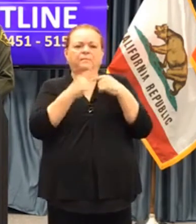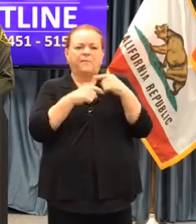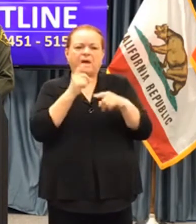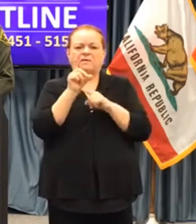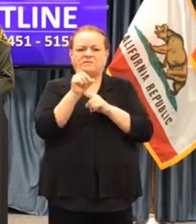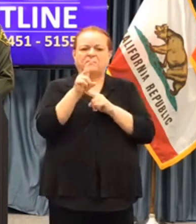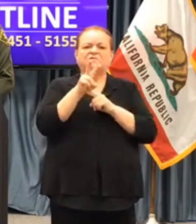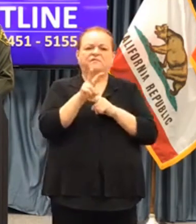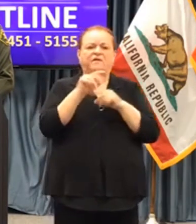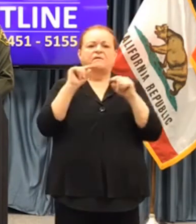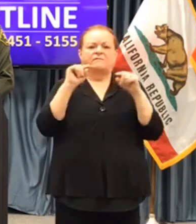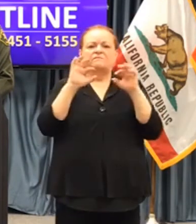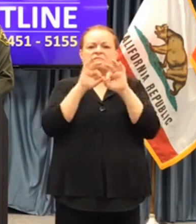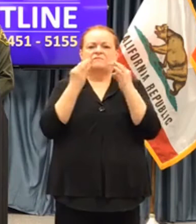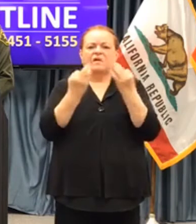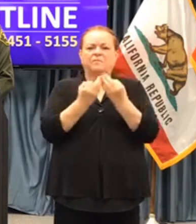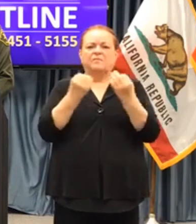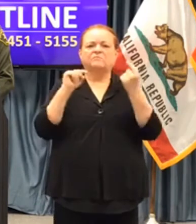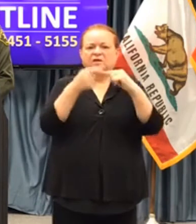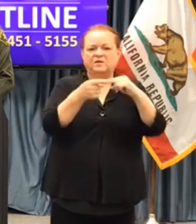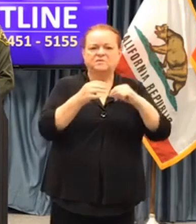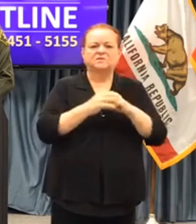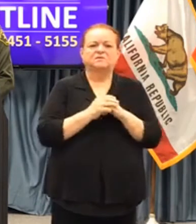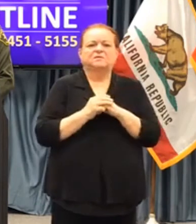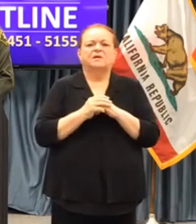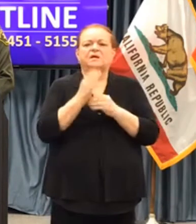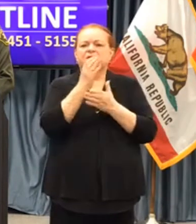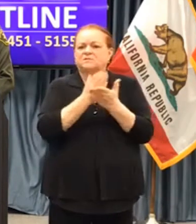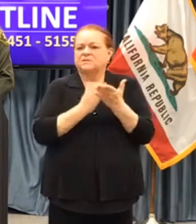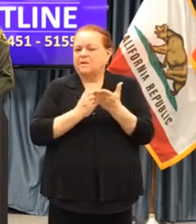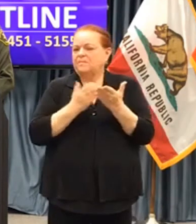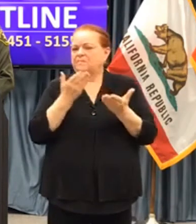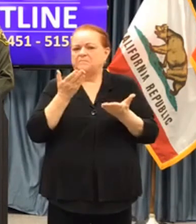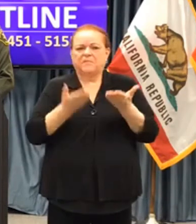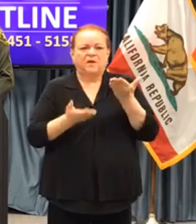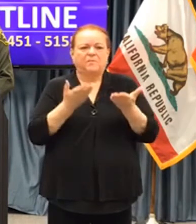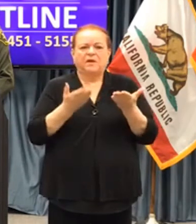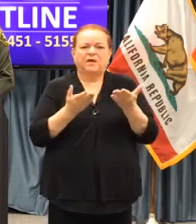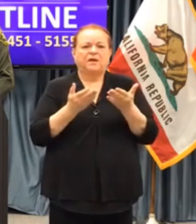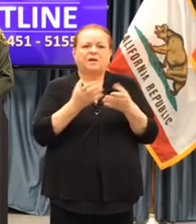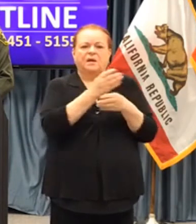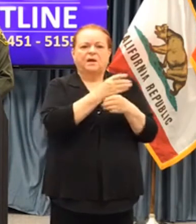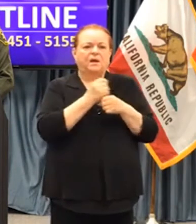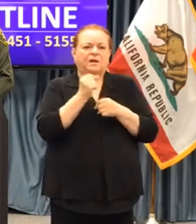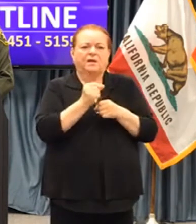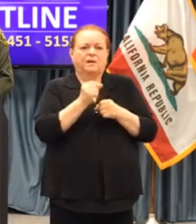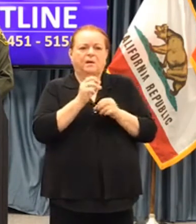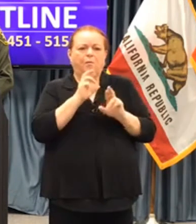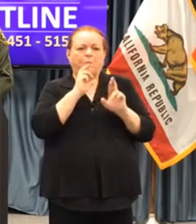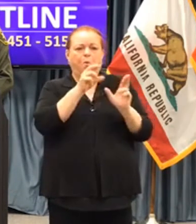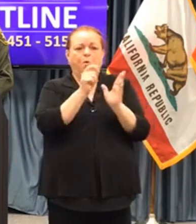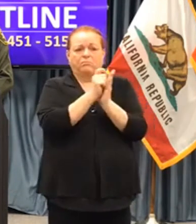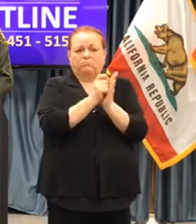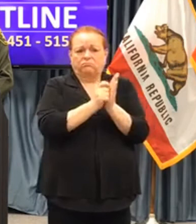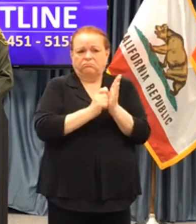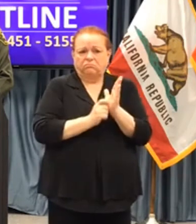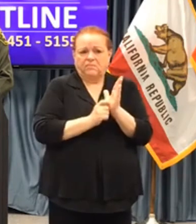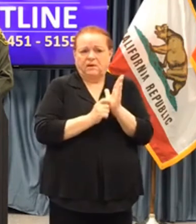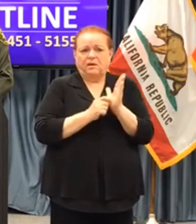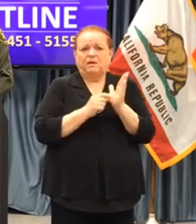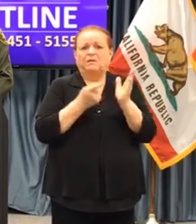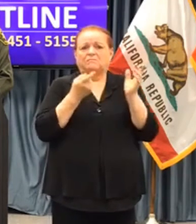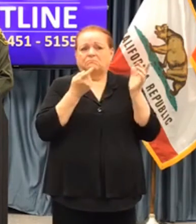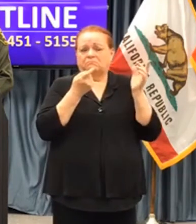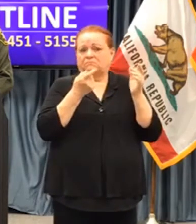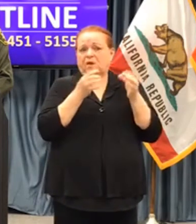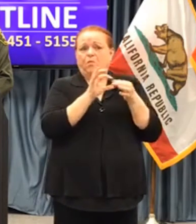in an actual crime. Some of them will result in maybe a report being taken as a domestic violence incident, related